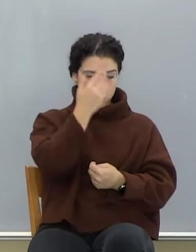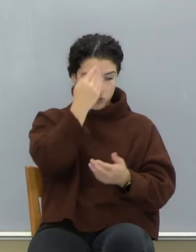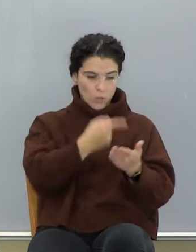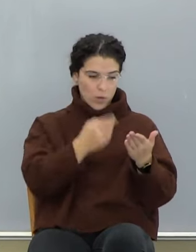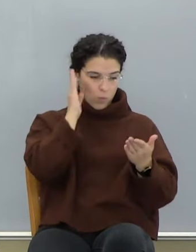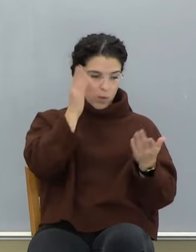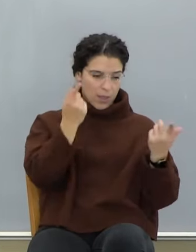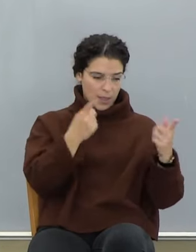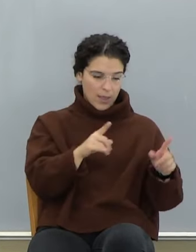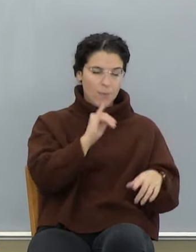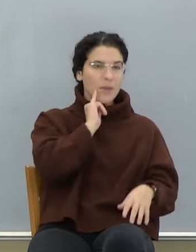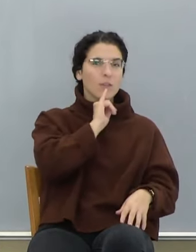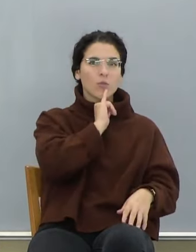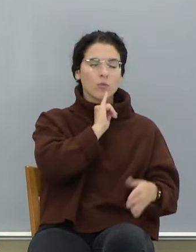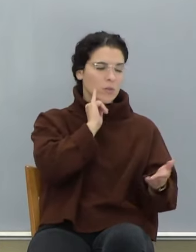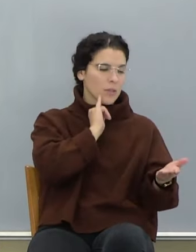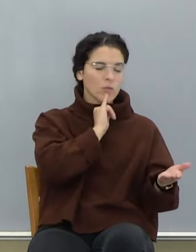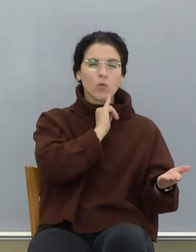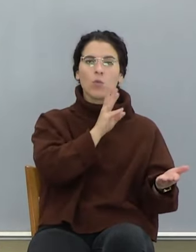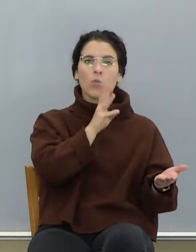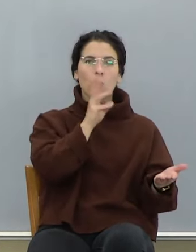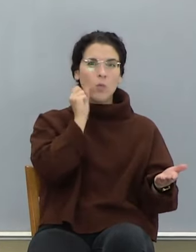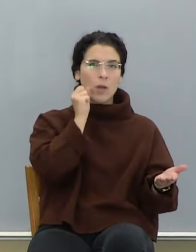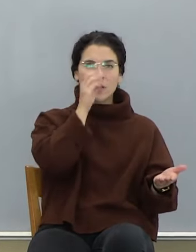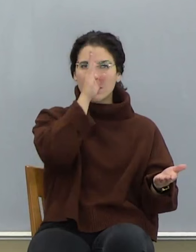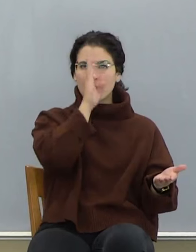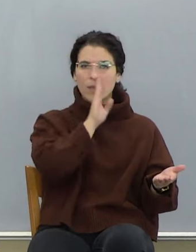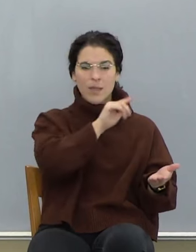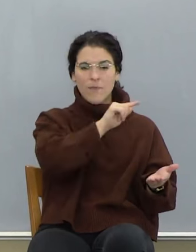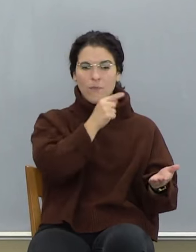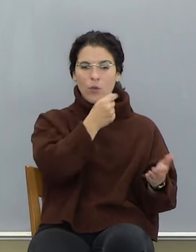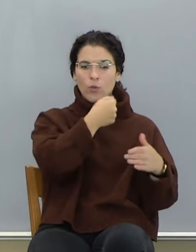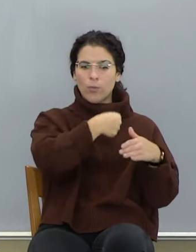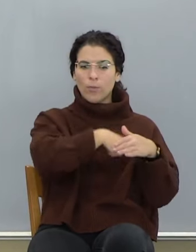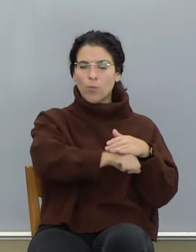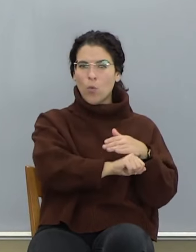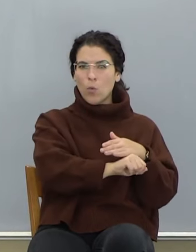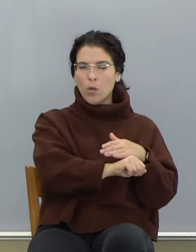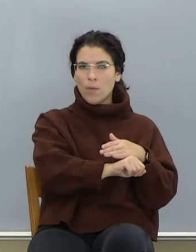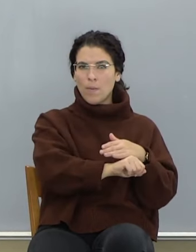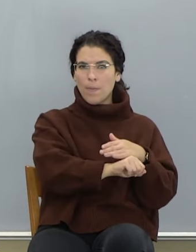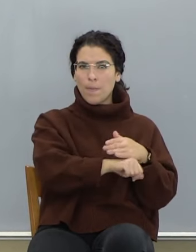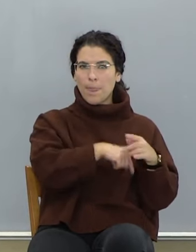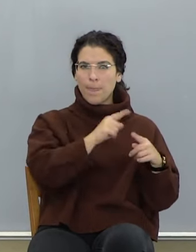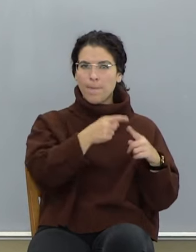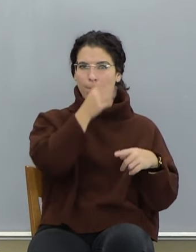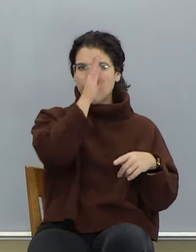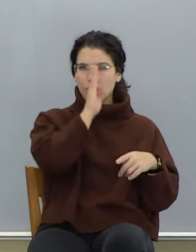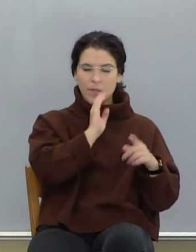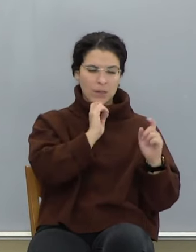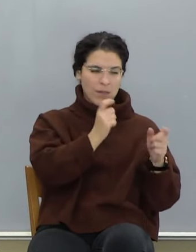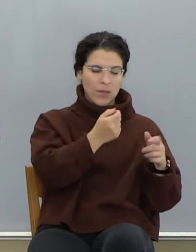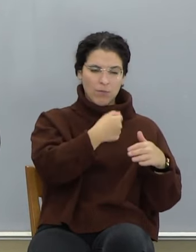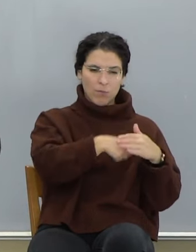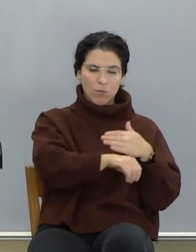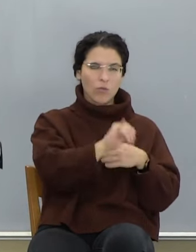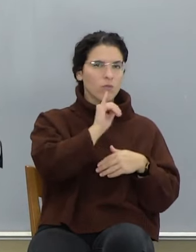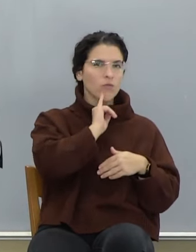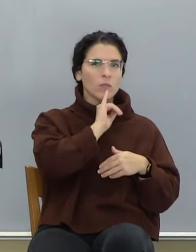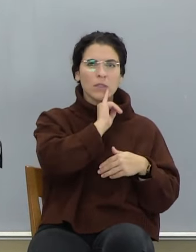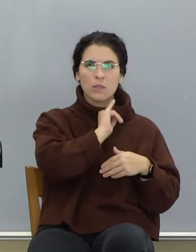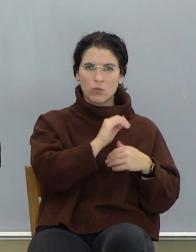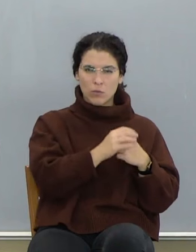Israel? Israel was God's firstborn. When did God give birth to